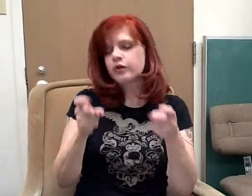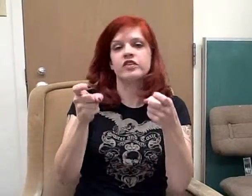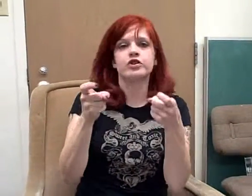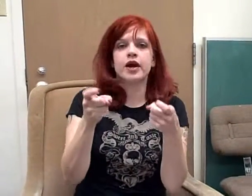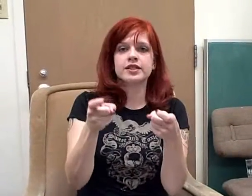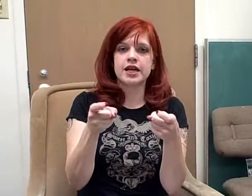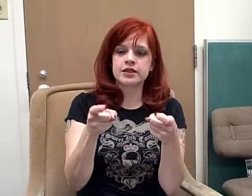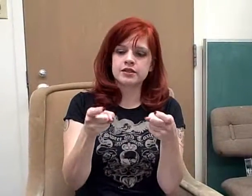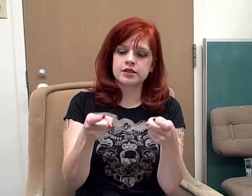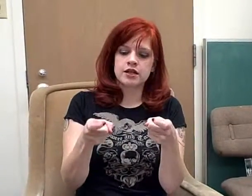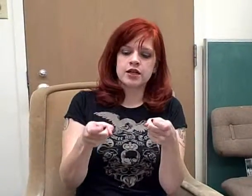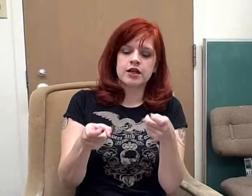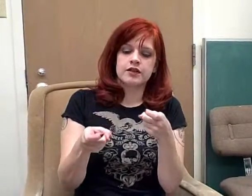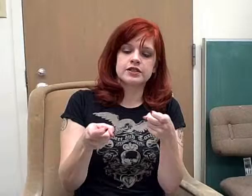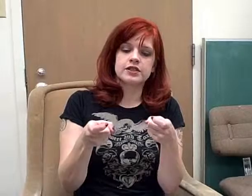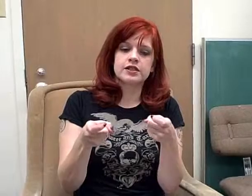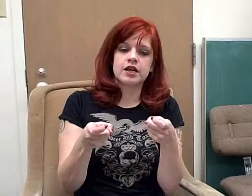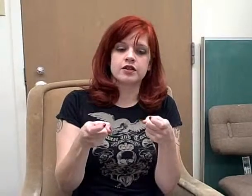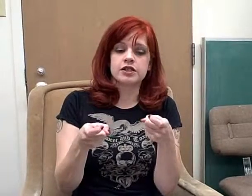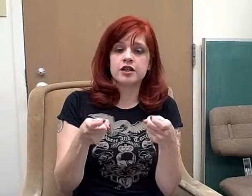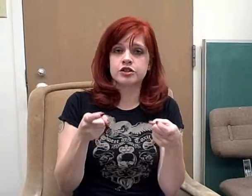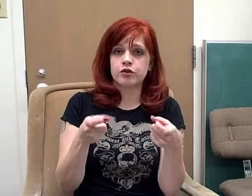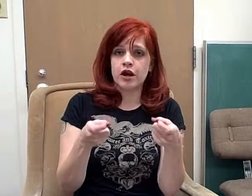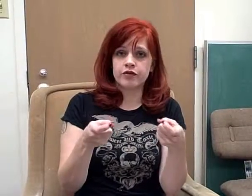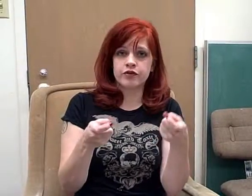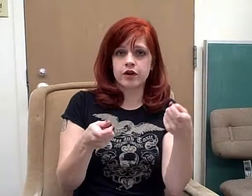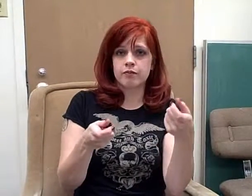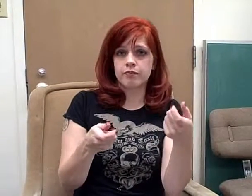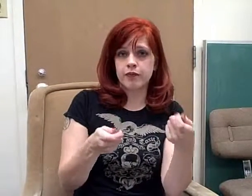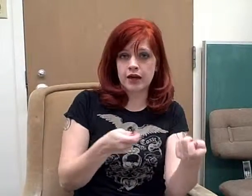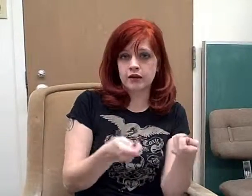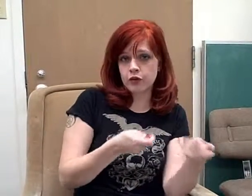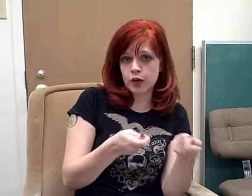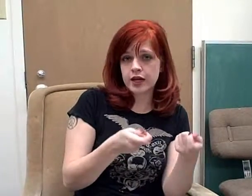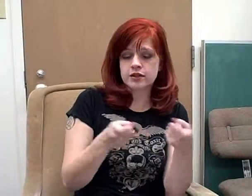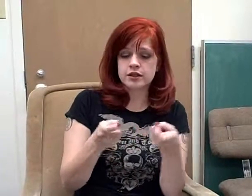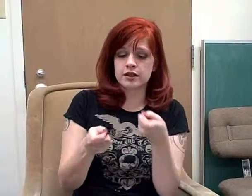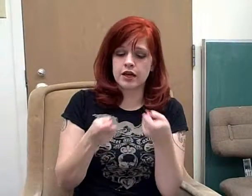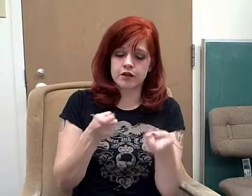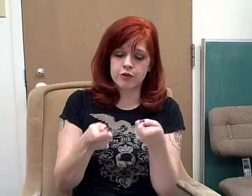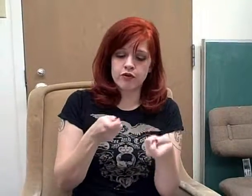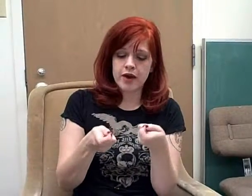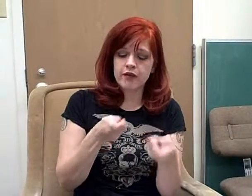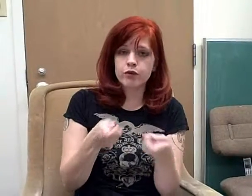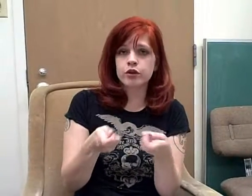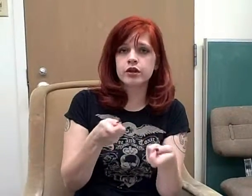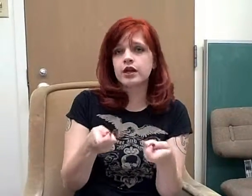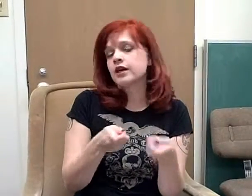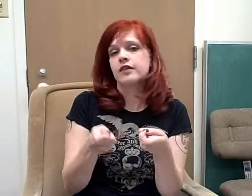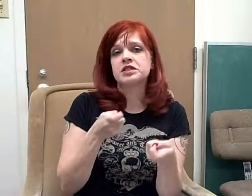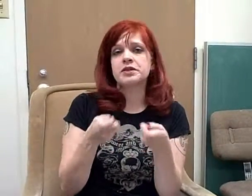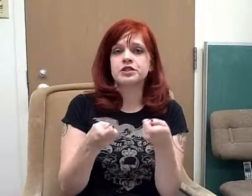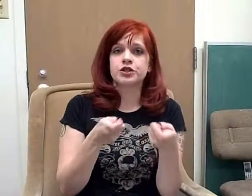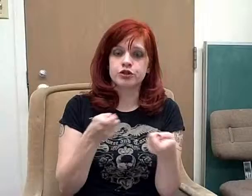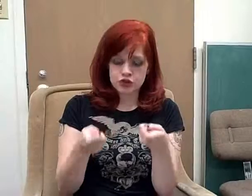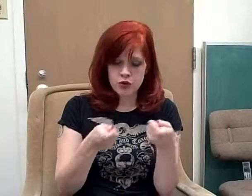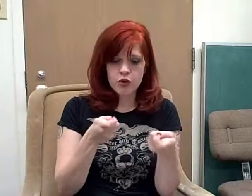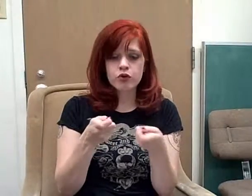With 2 X hands, this is the sign is derived from handling the reins, and you move them back and forth, and this means to control,